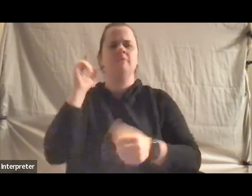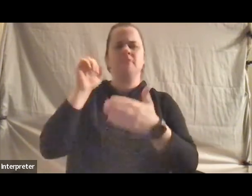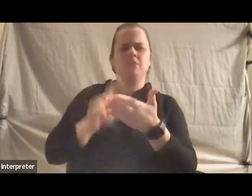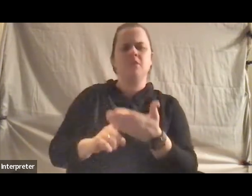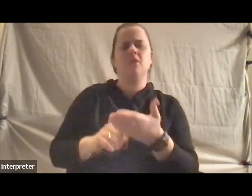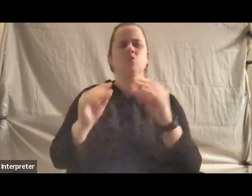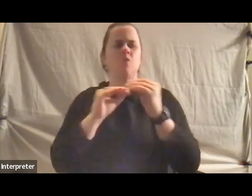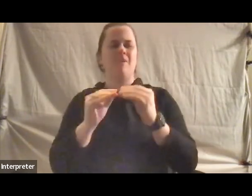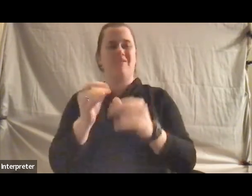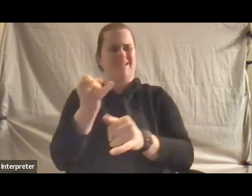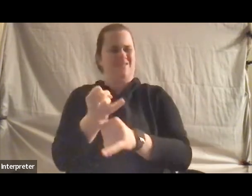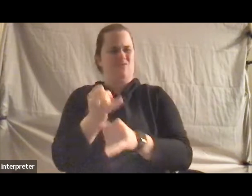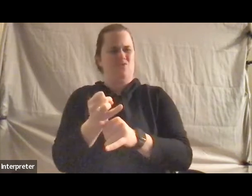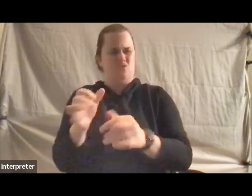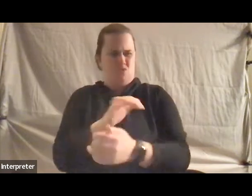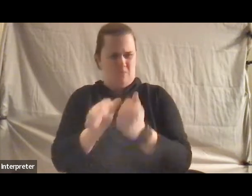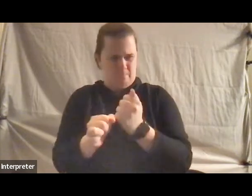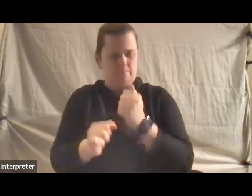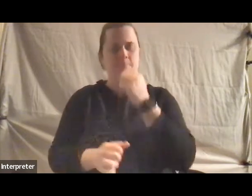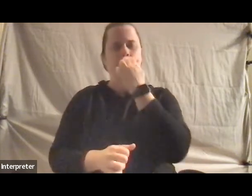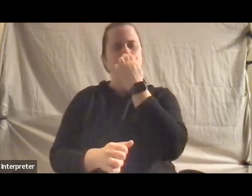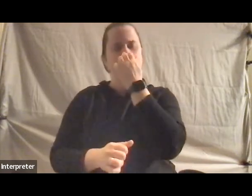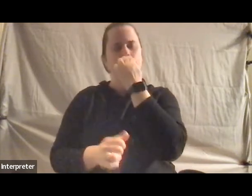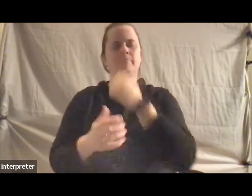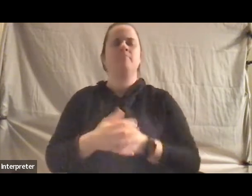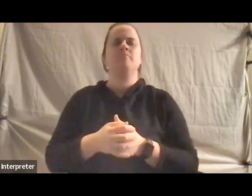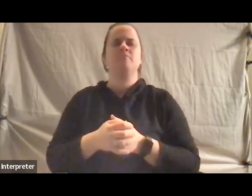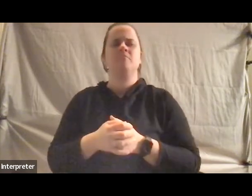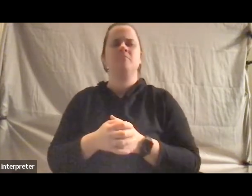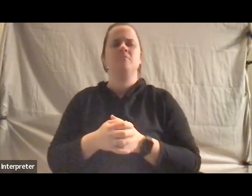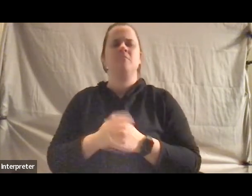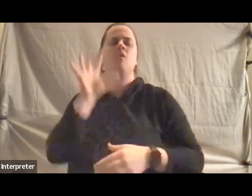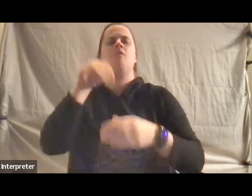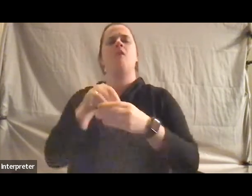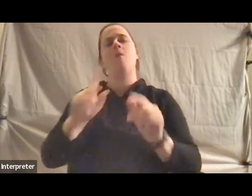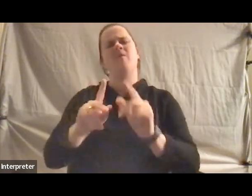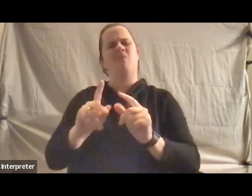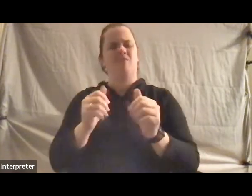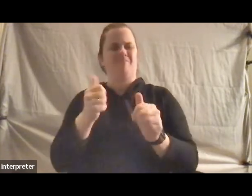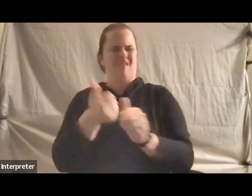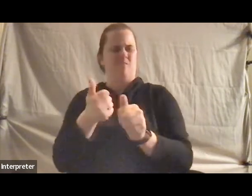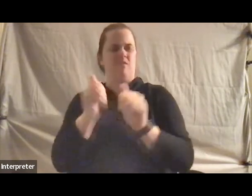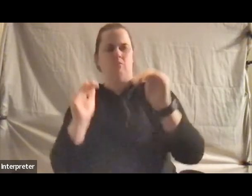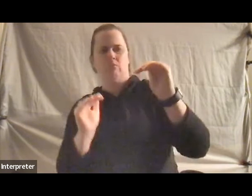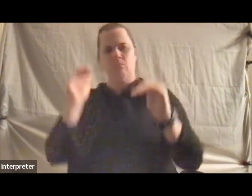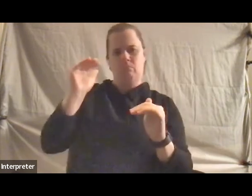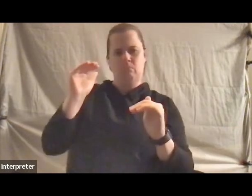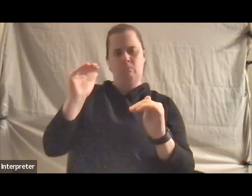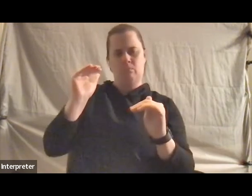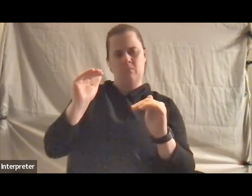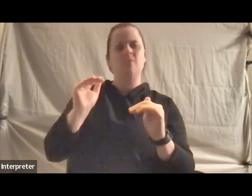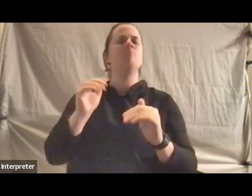institutional harm, we will engage people who have been historically marginalized by public safety systems